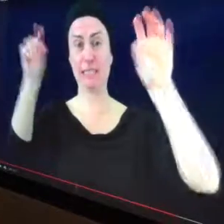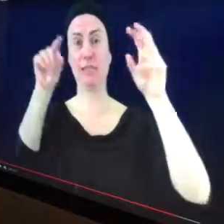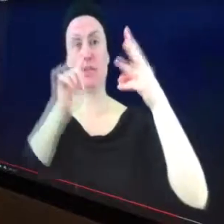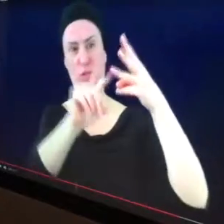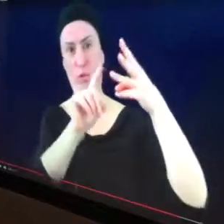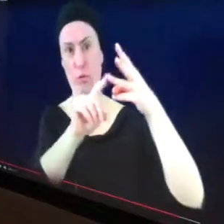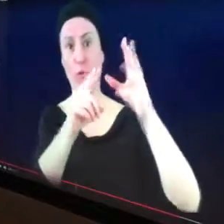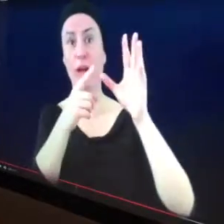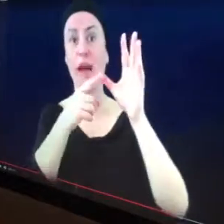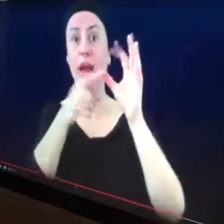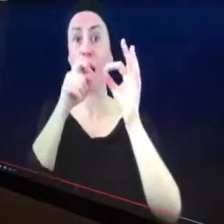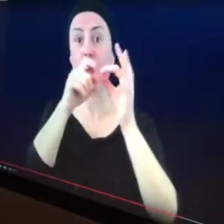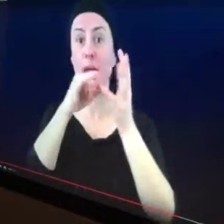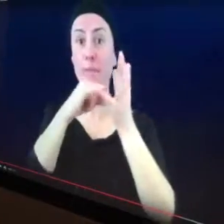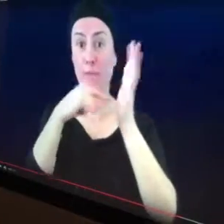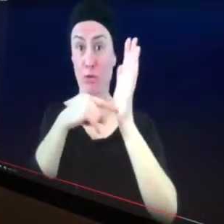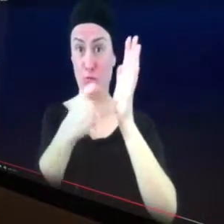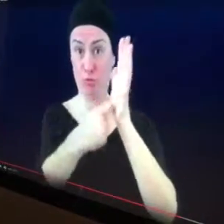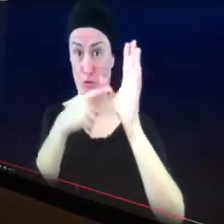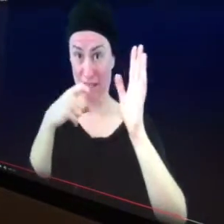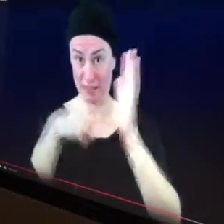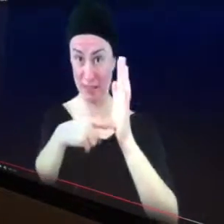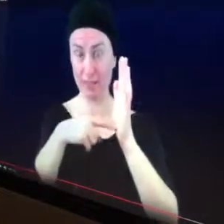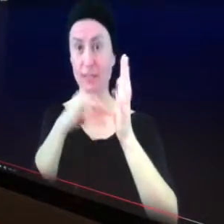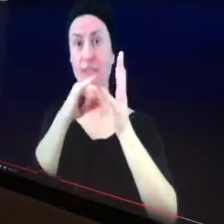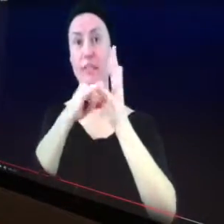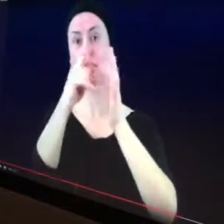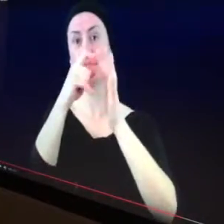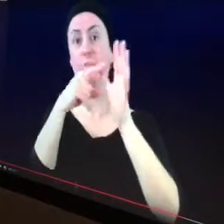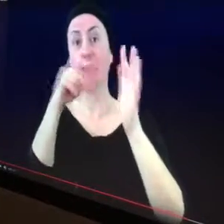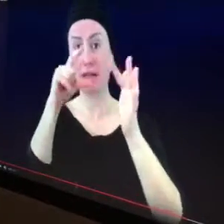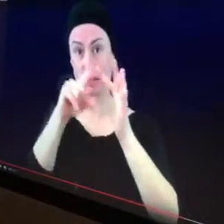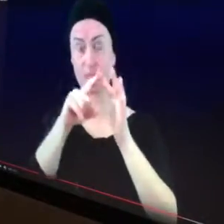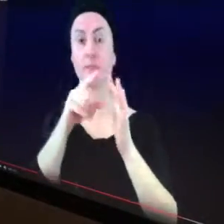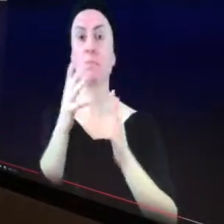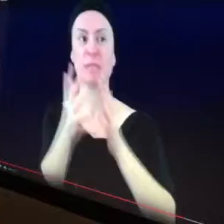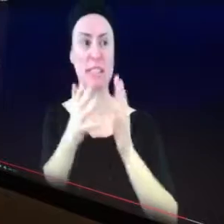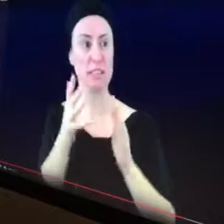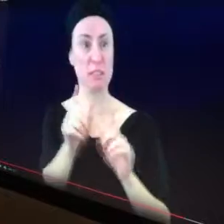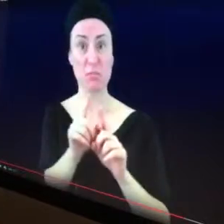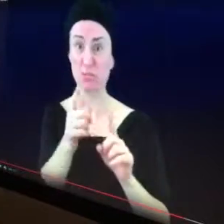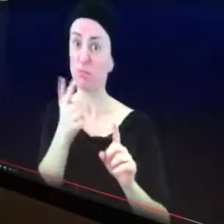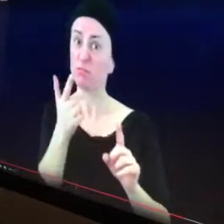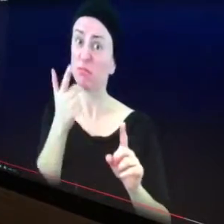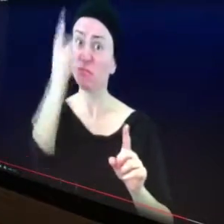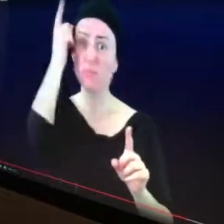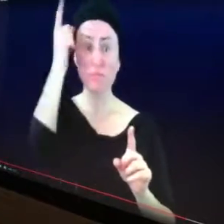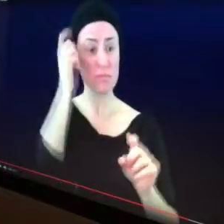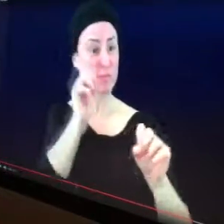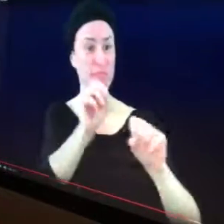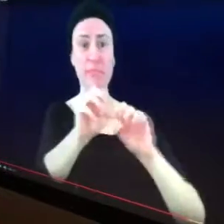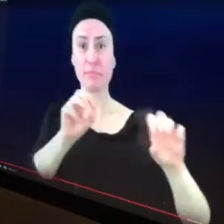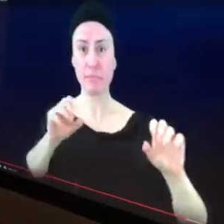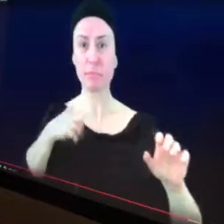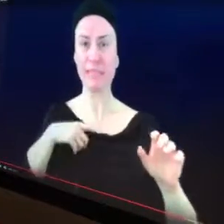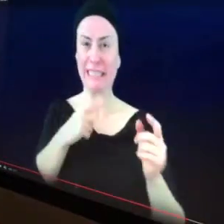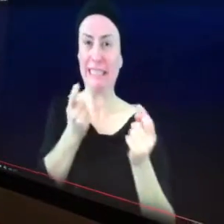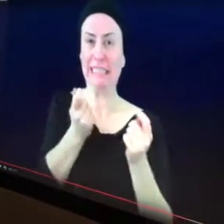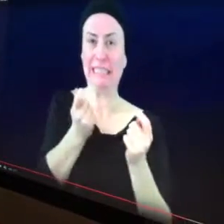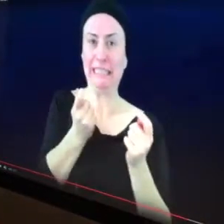The third category on the diagram is abstract space, which means people are